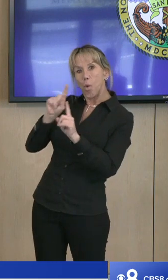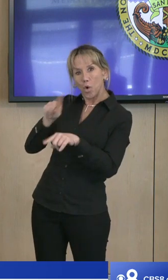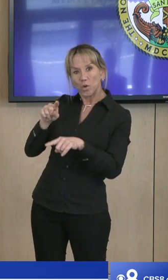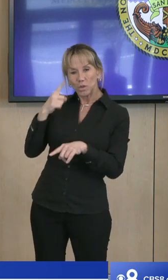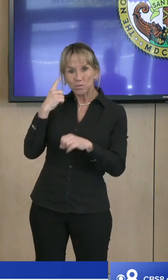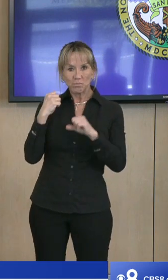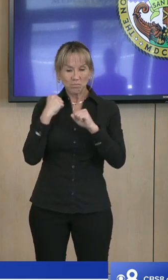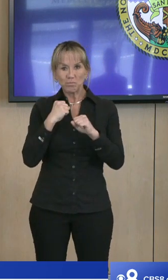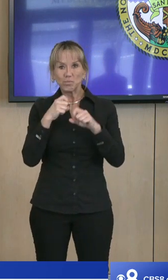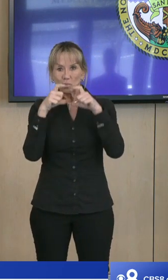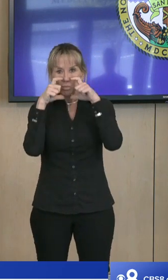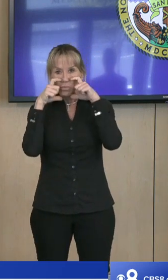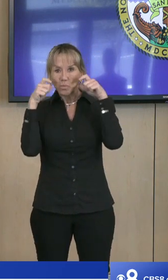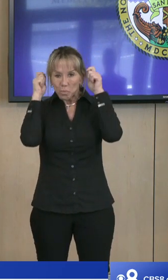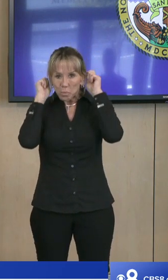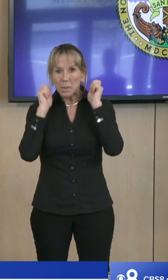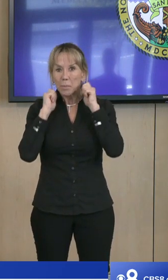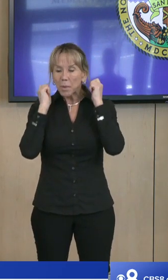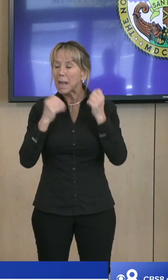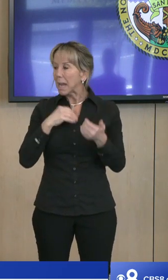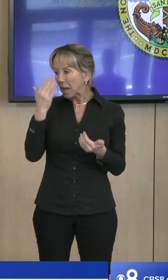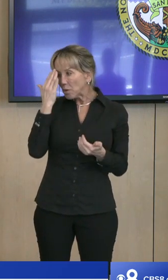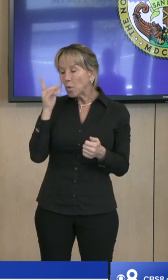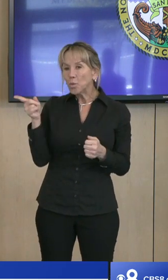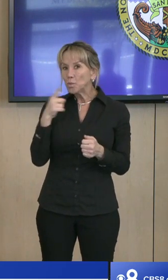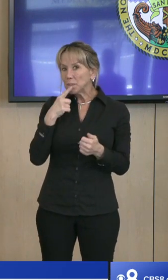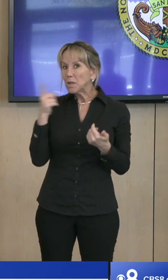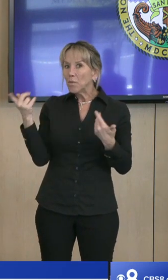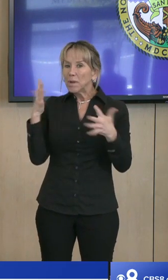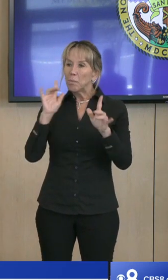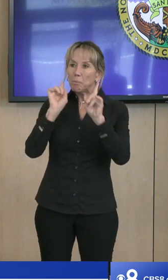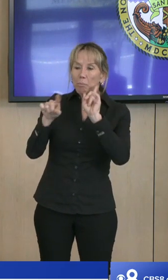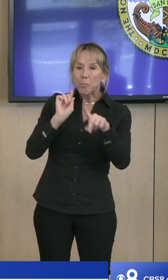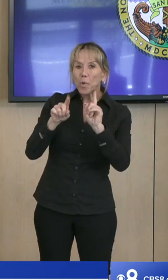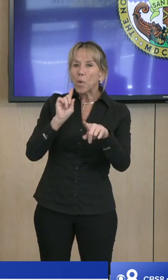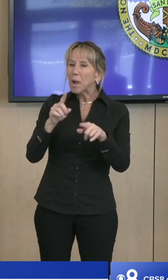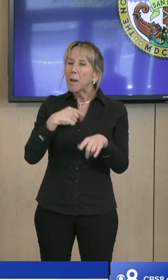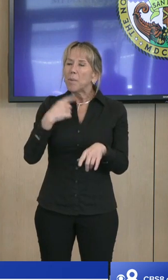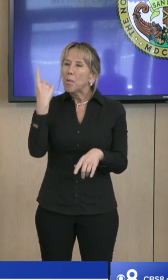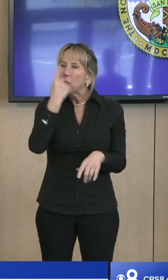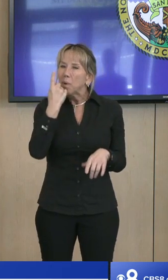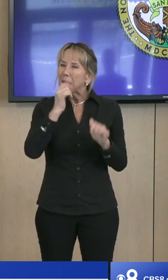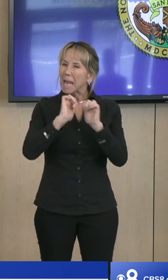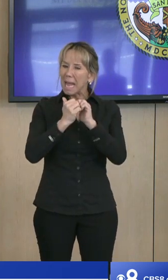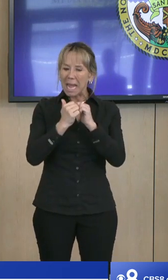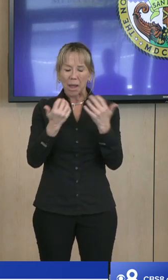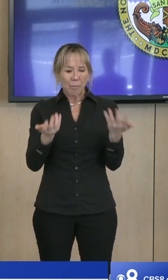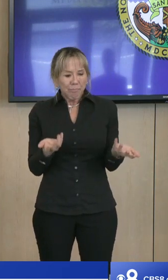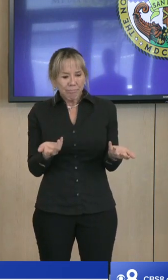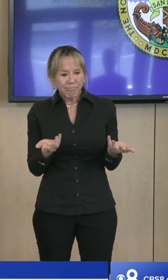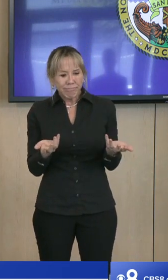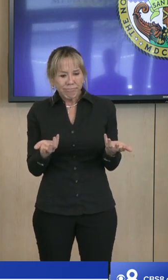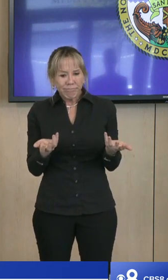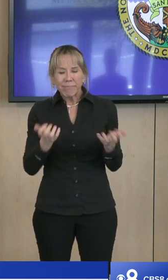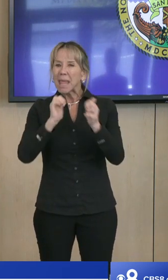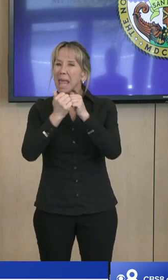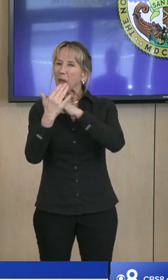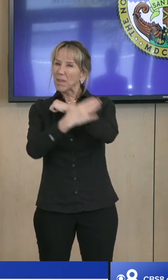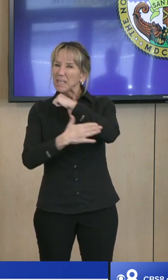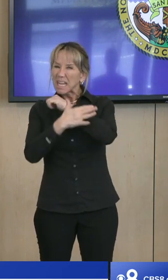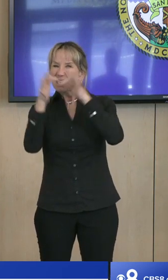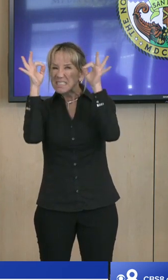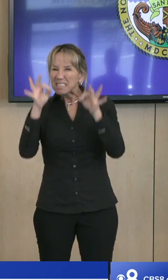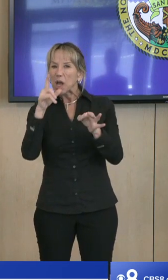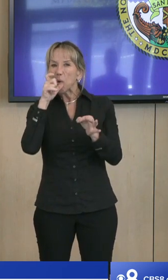list you have 600 respirators on order. I was interested to know, how does the county distribute